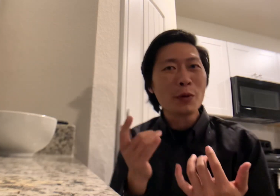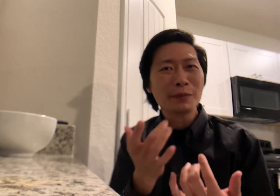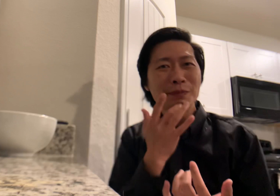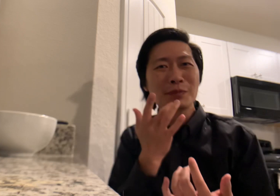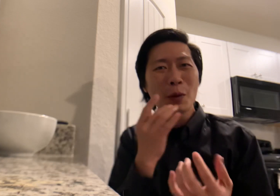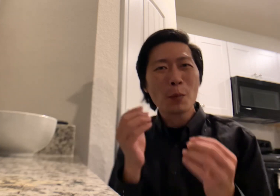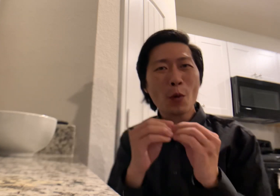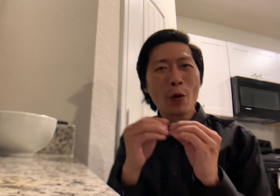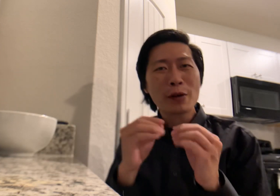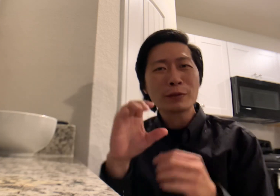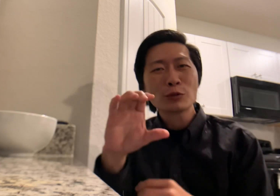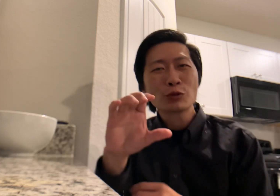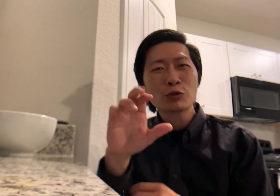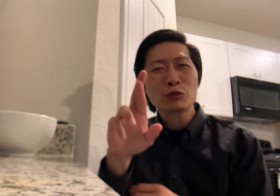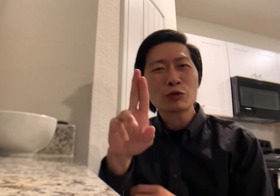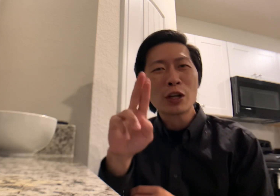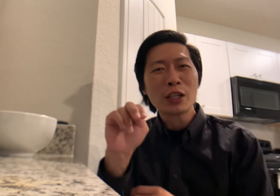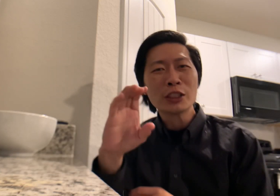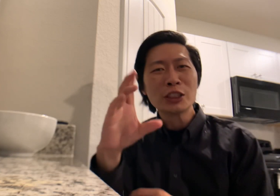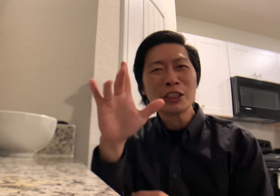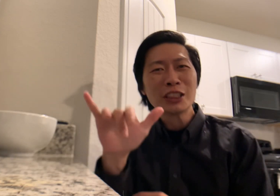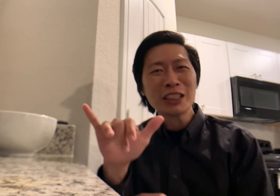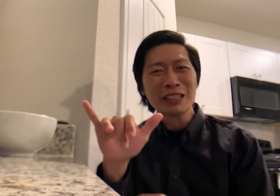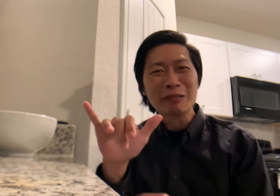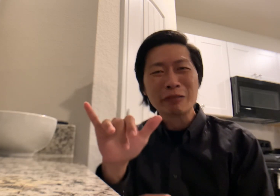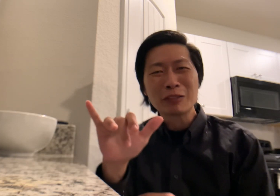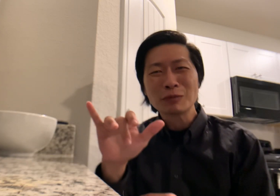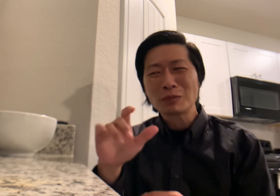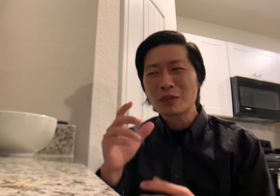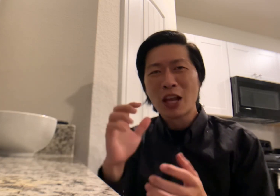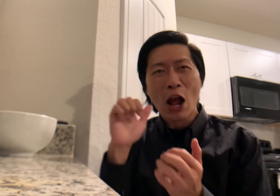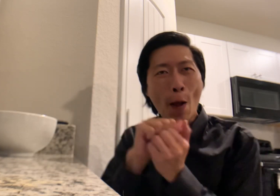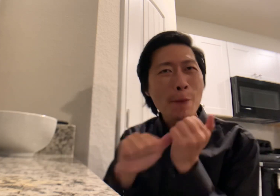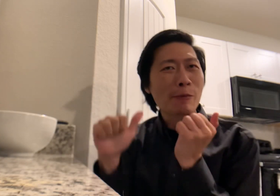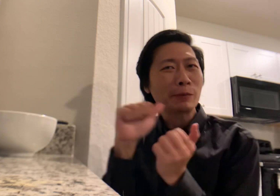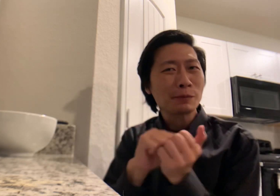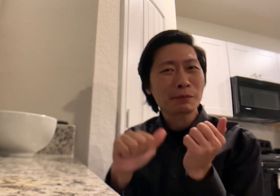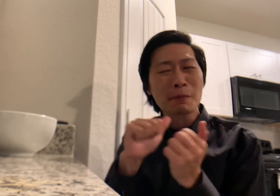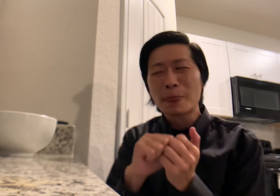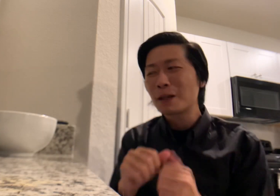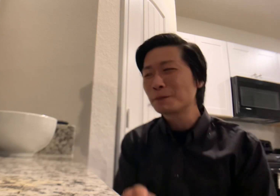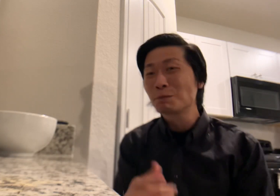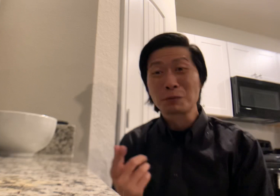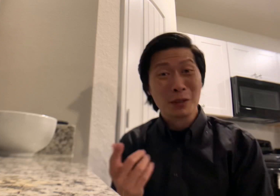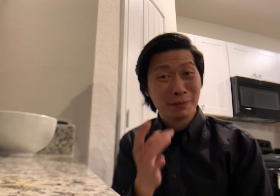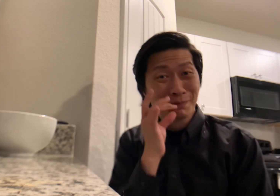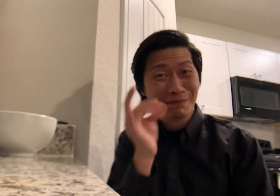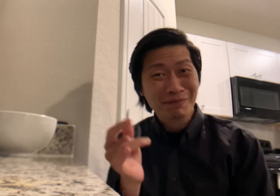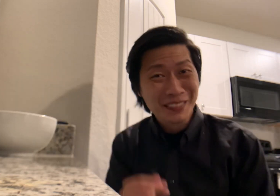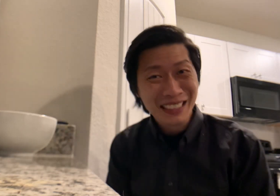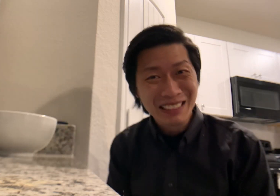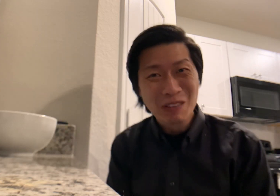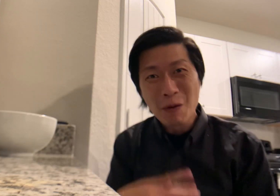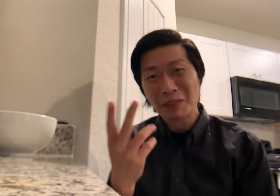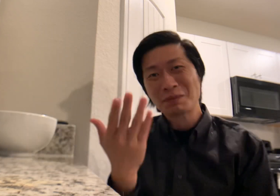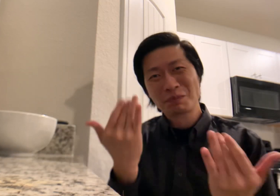seeds, and it makes it taste even a little bit more crunchy. So it's quite